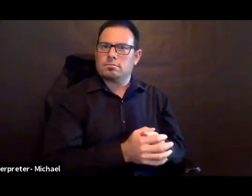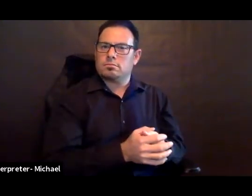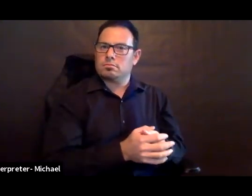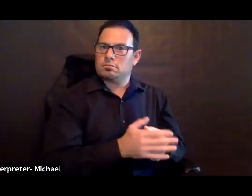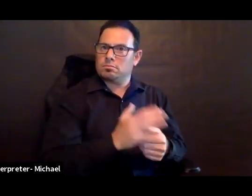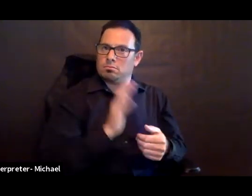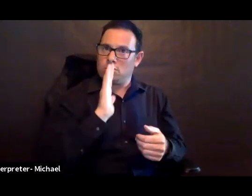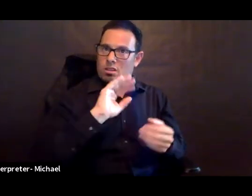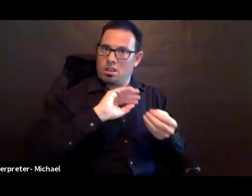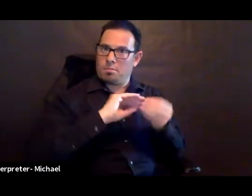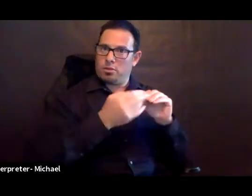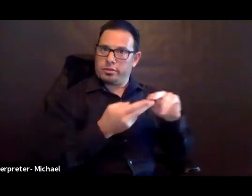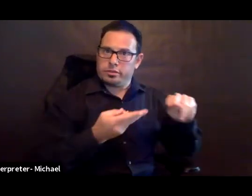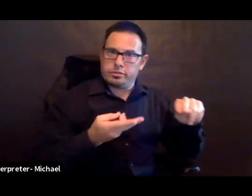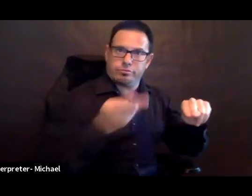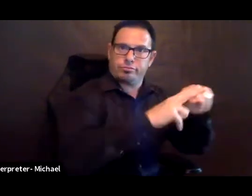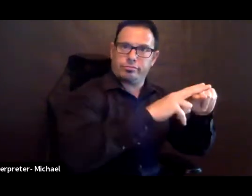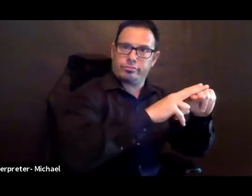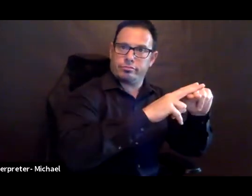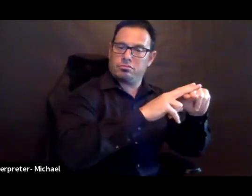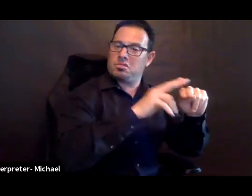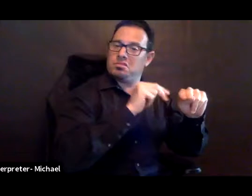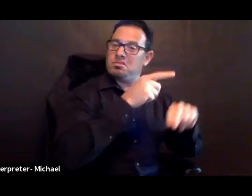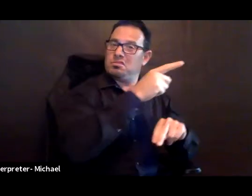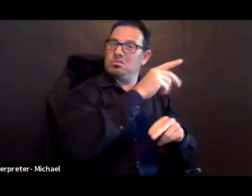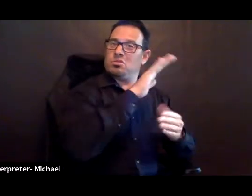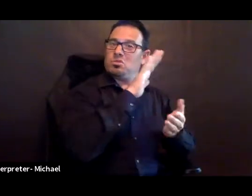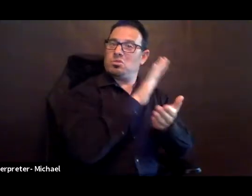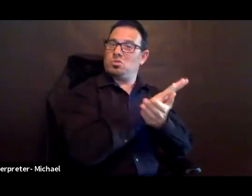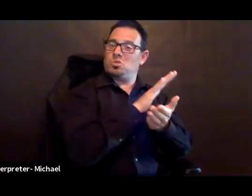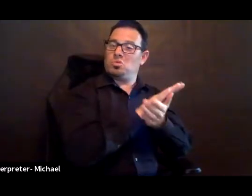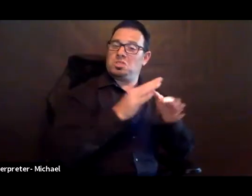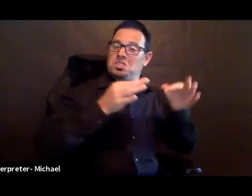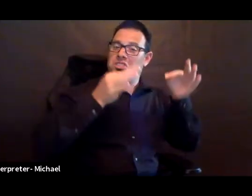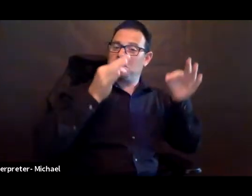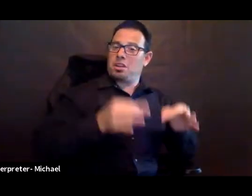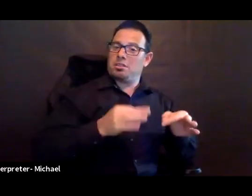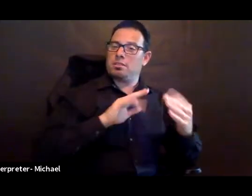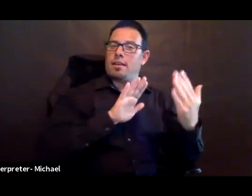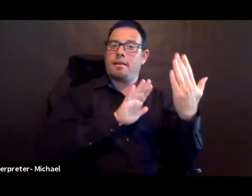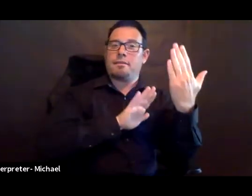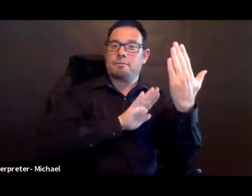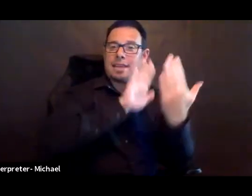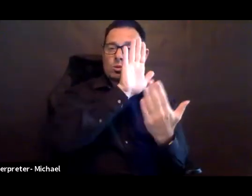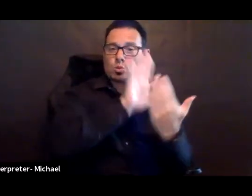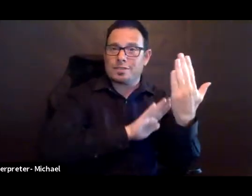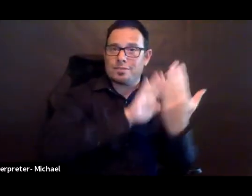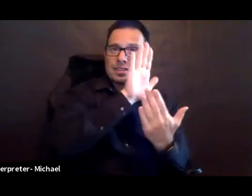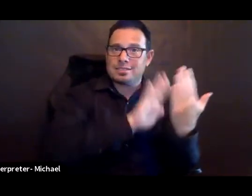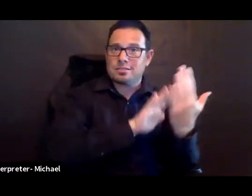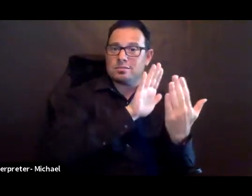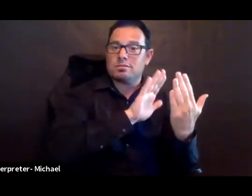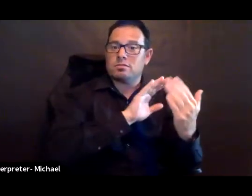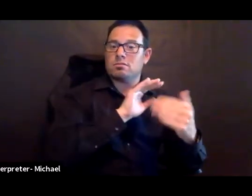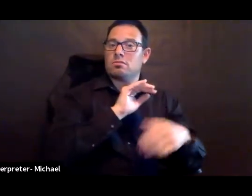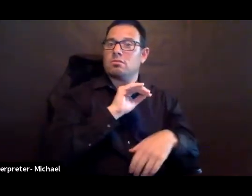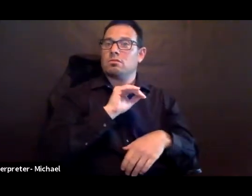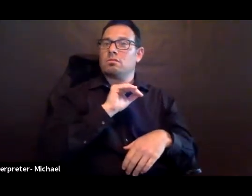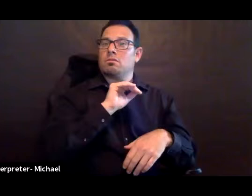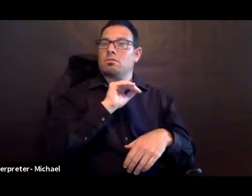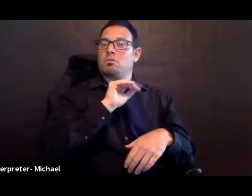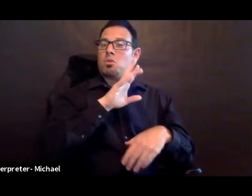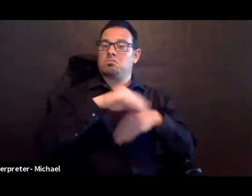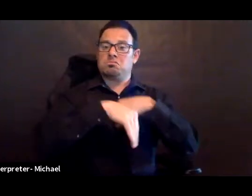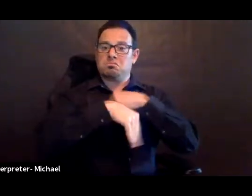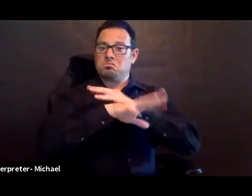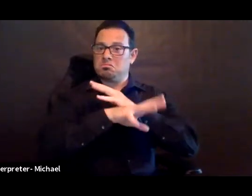will change around that? Are you advising the administration and school districts that they should be requiring masks